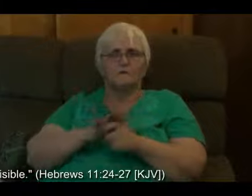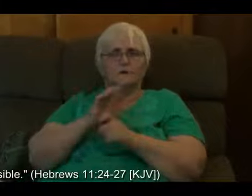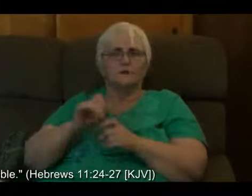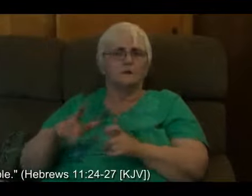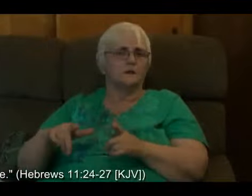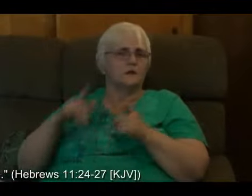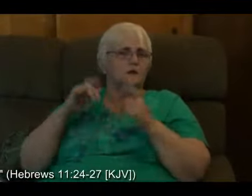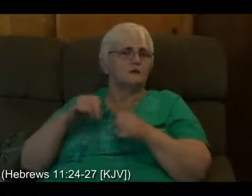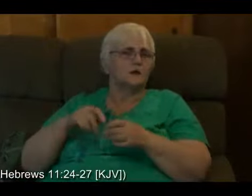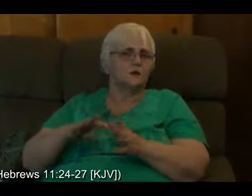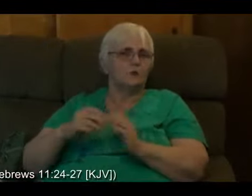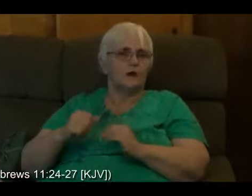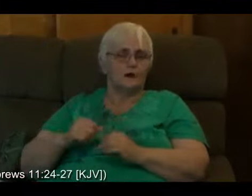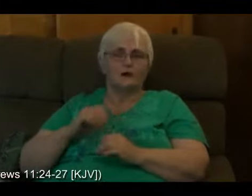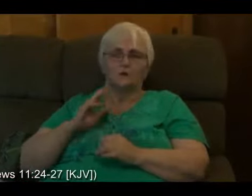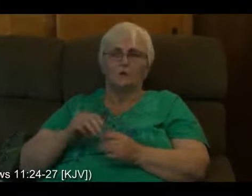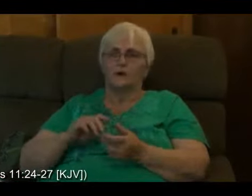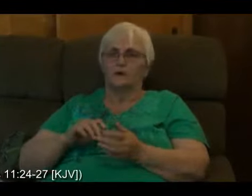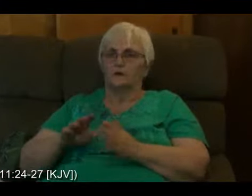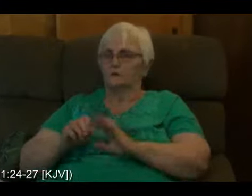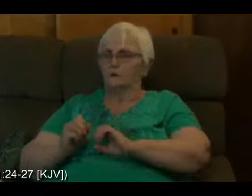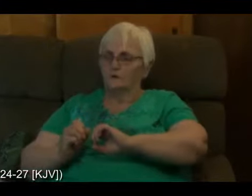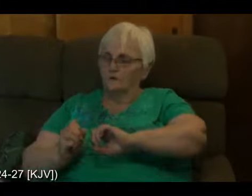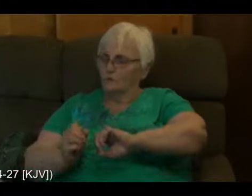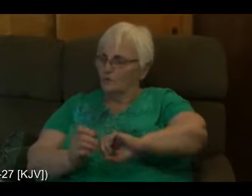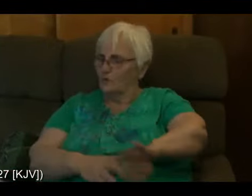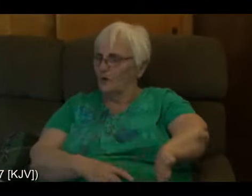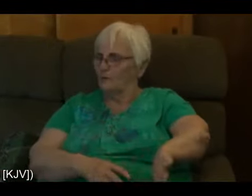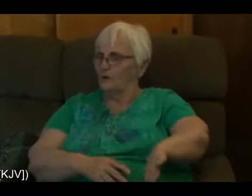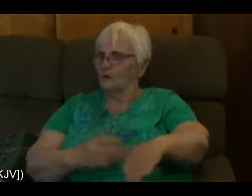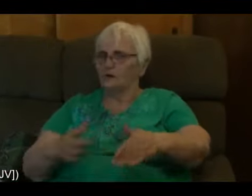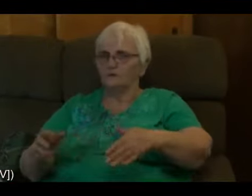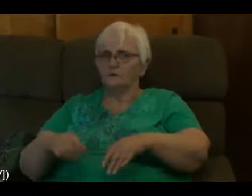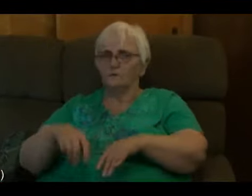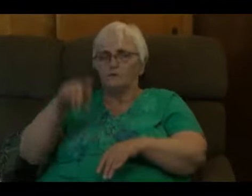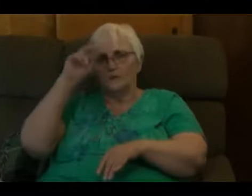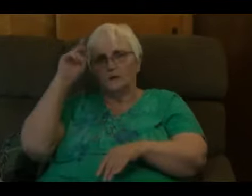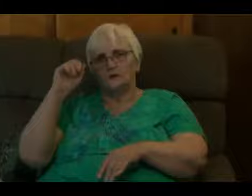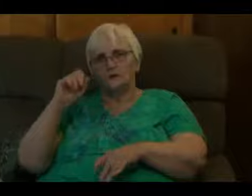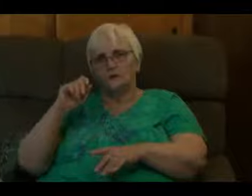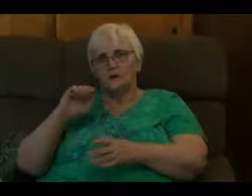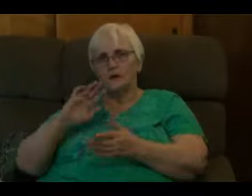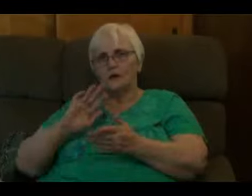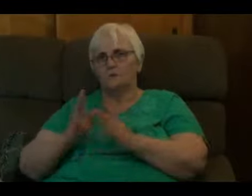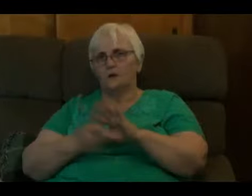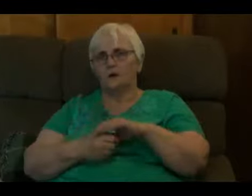such a way where he was willing to turn his back on all that and be persecuted. Amen.